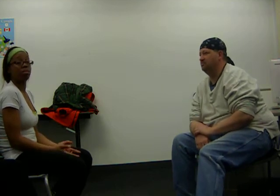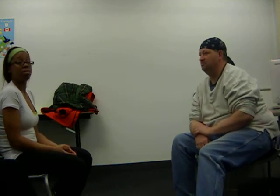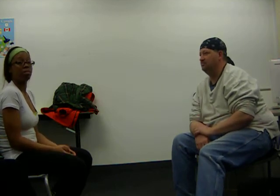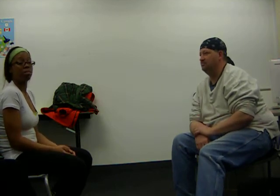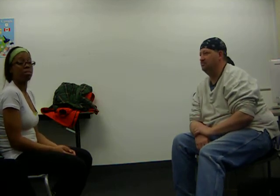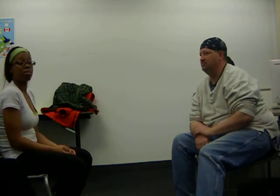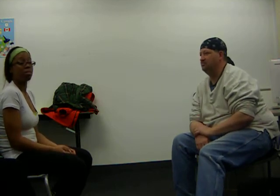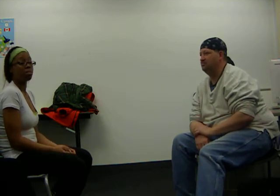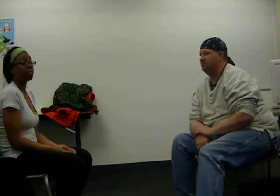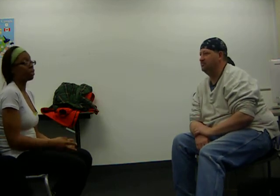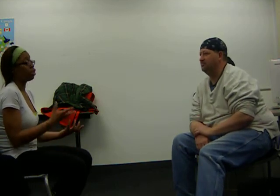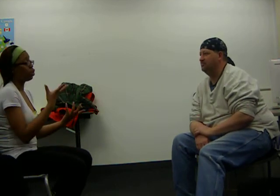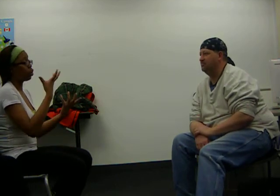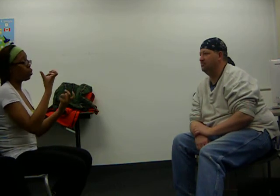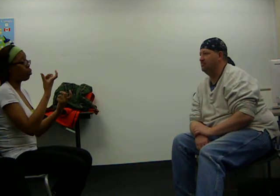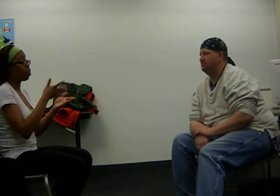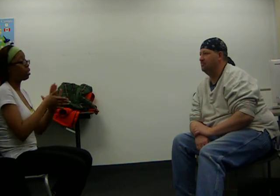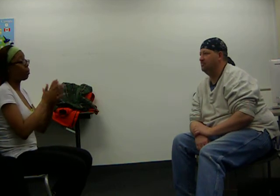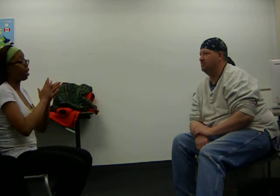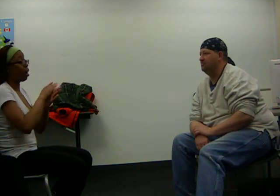So he wanted to become a priest?